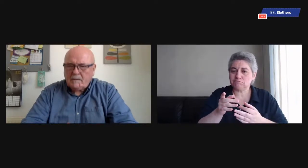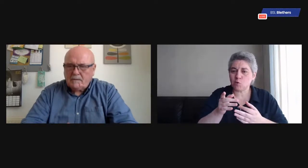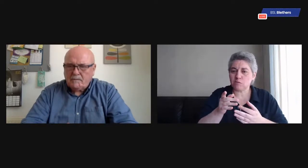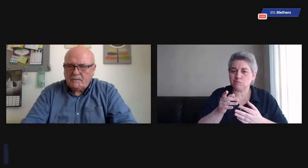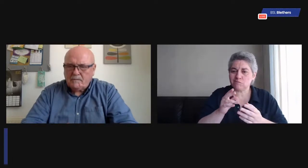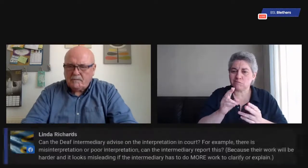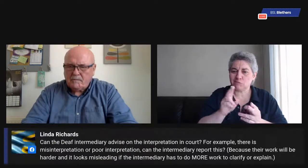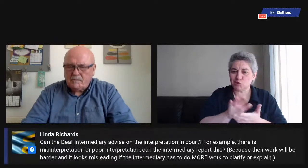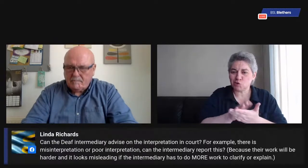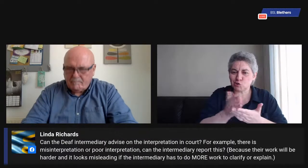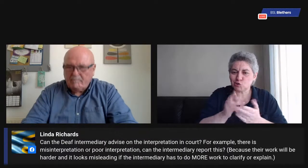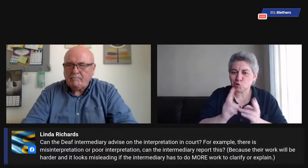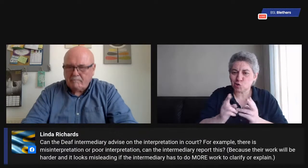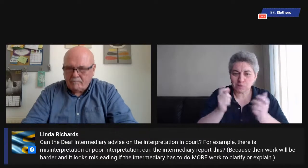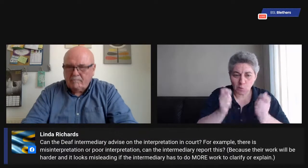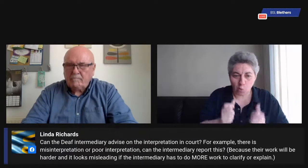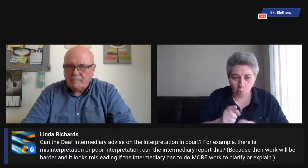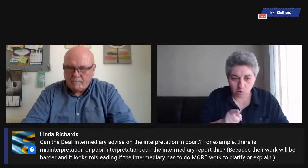so